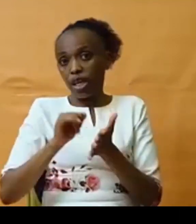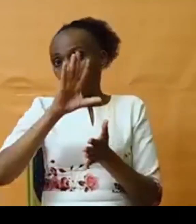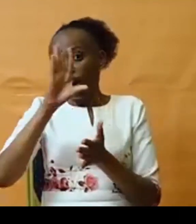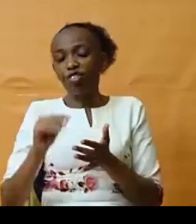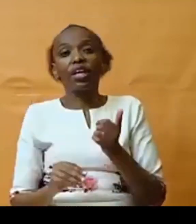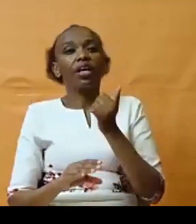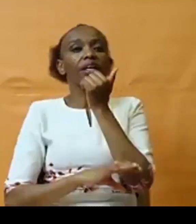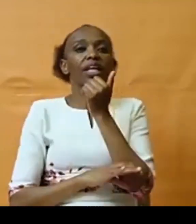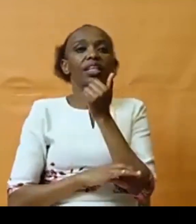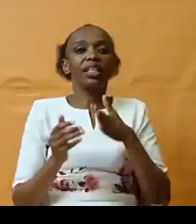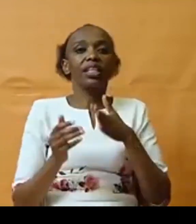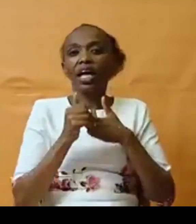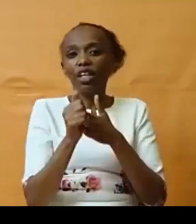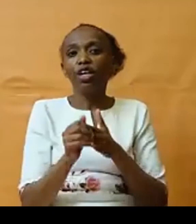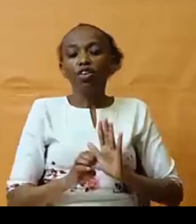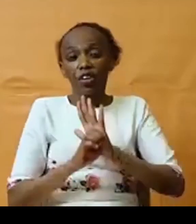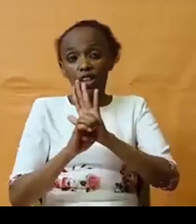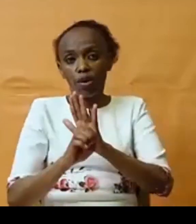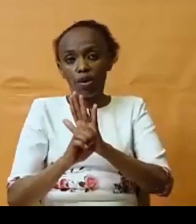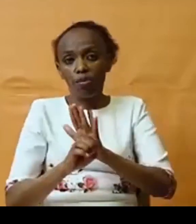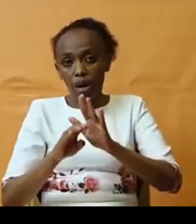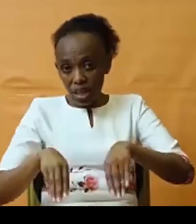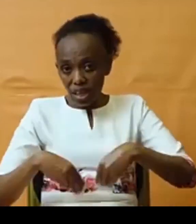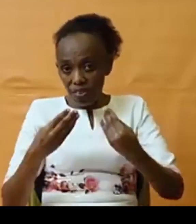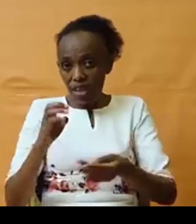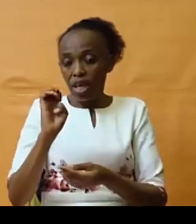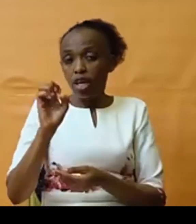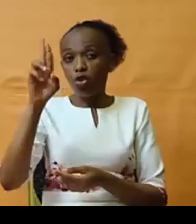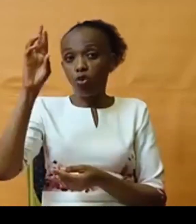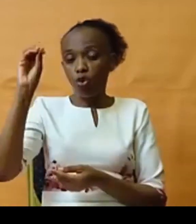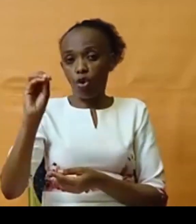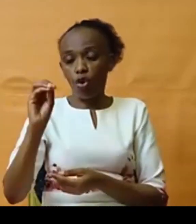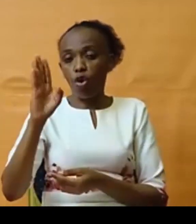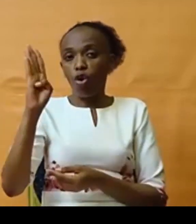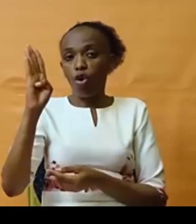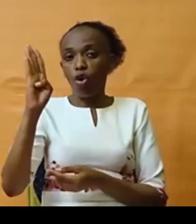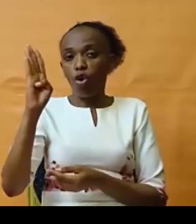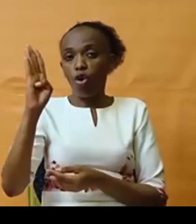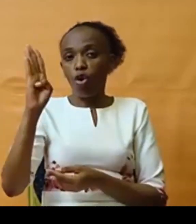have taken to, for instance, by issuing Eurobonds, compared with the